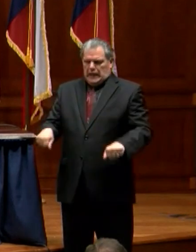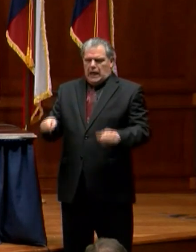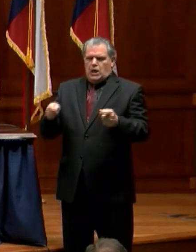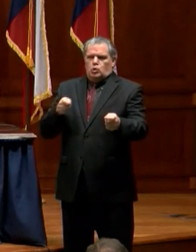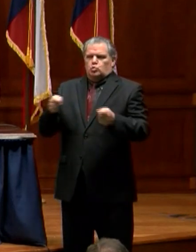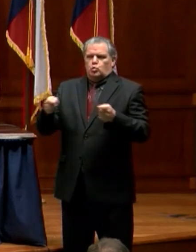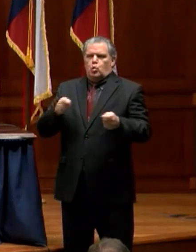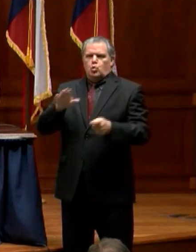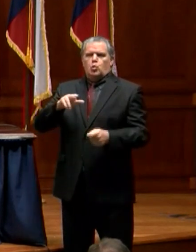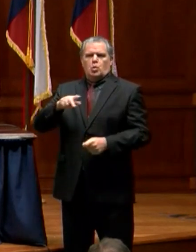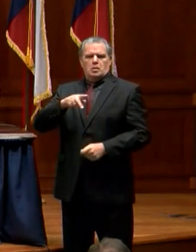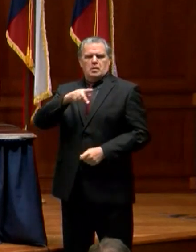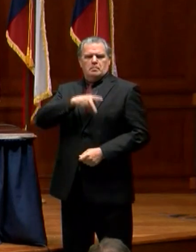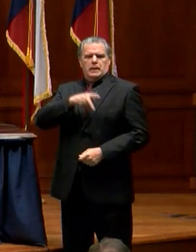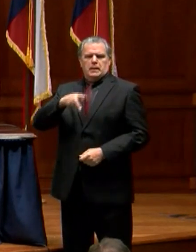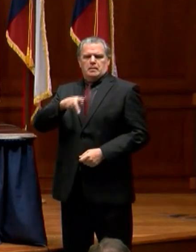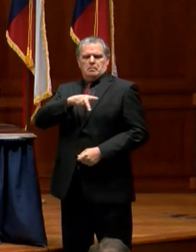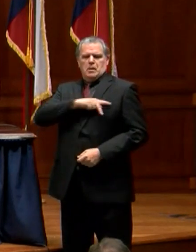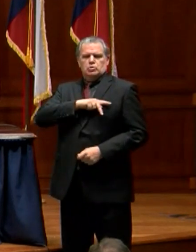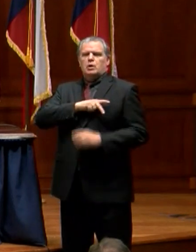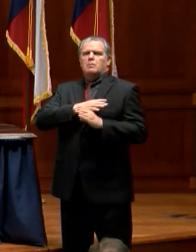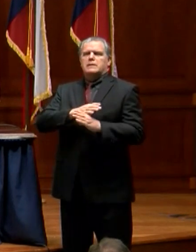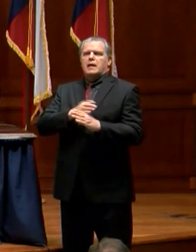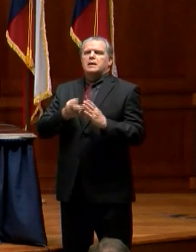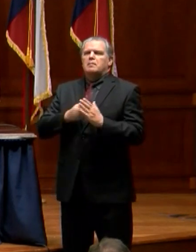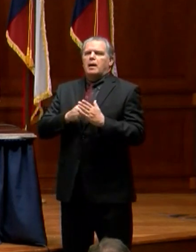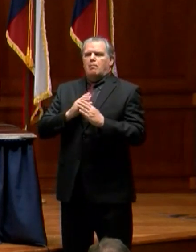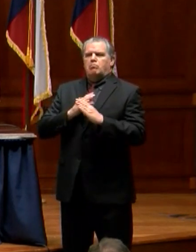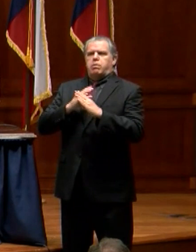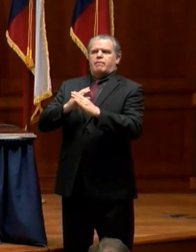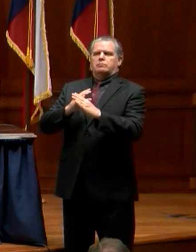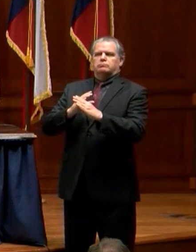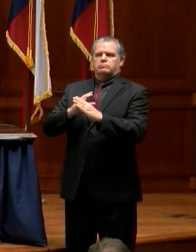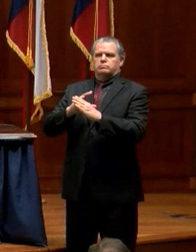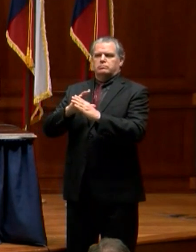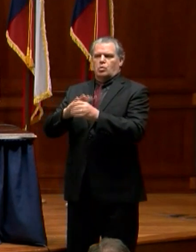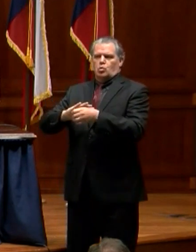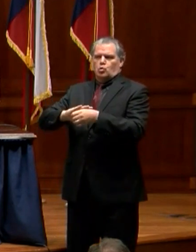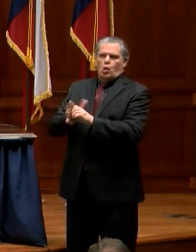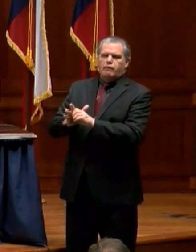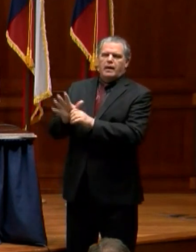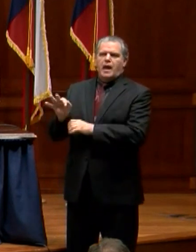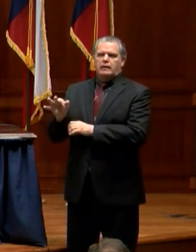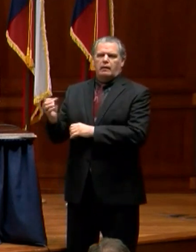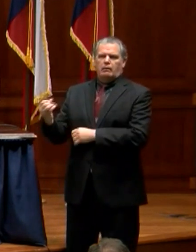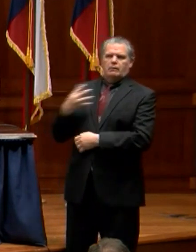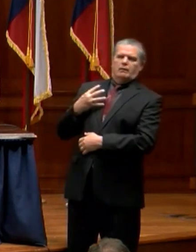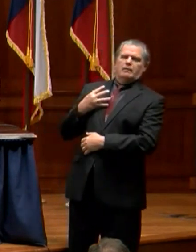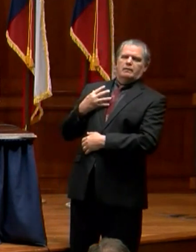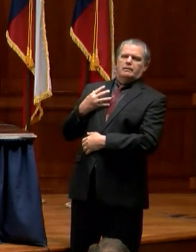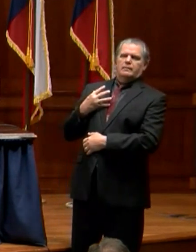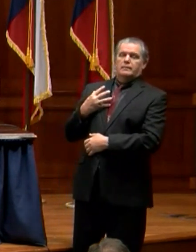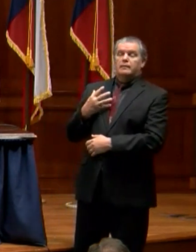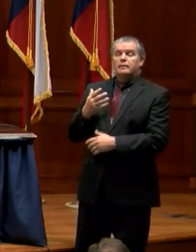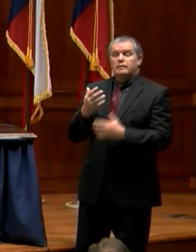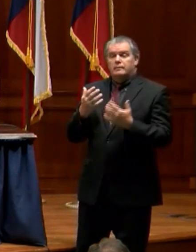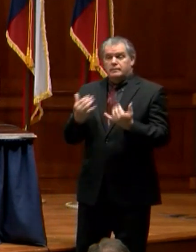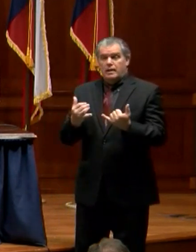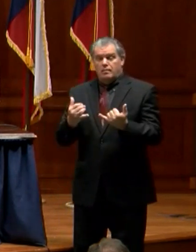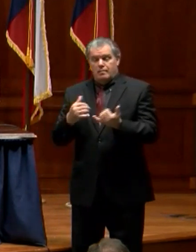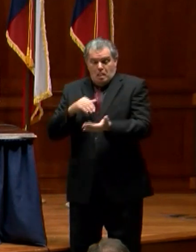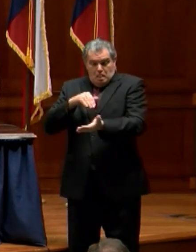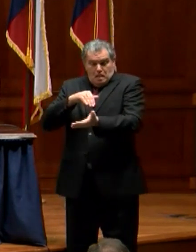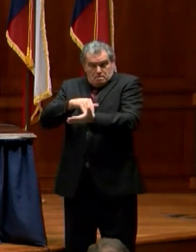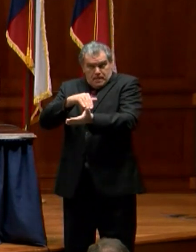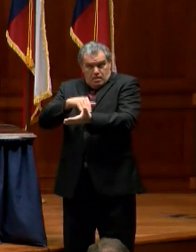your personal protection to ensure that you do not get COVID-19. All that said, from all the medical perspective, if you